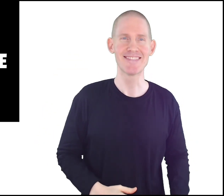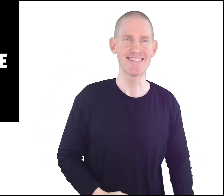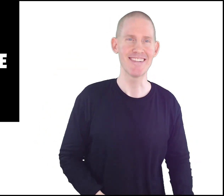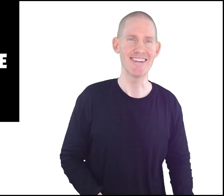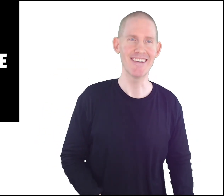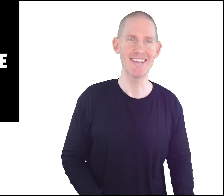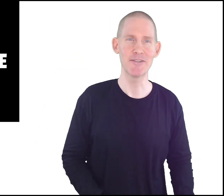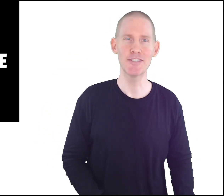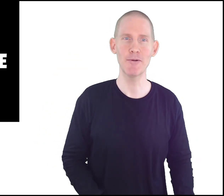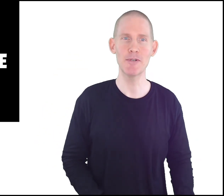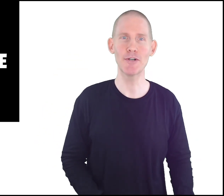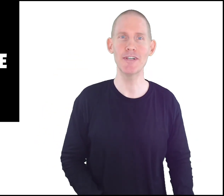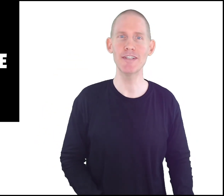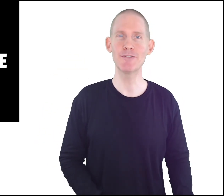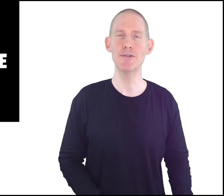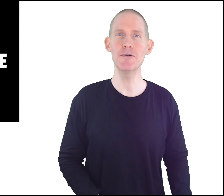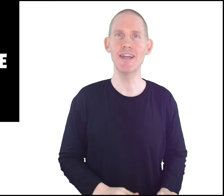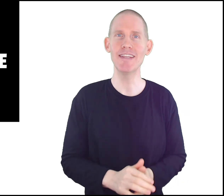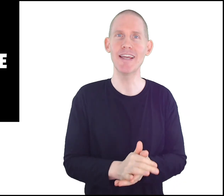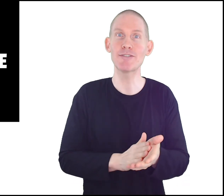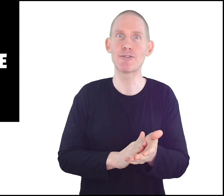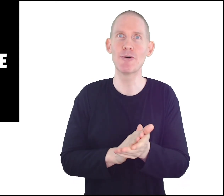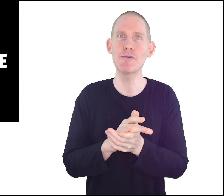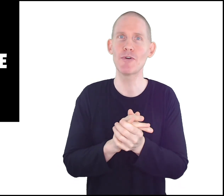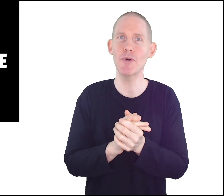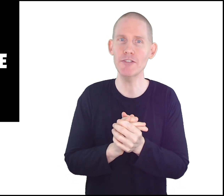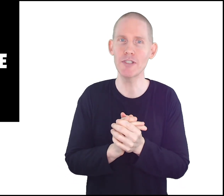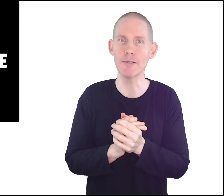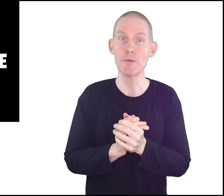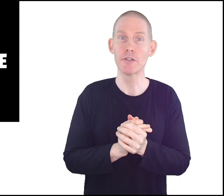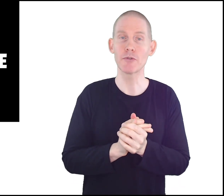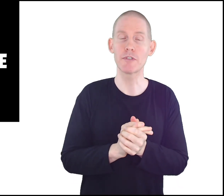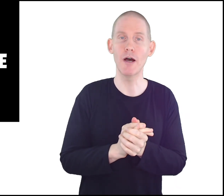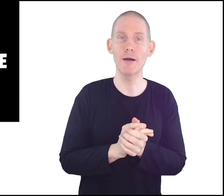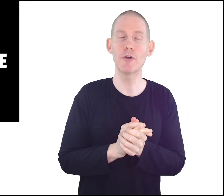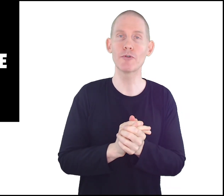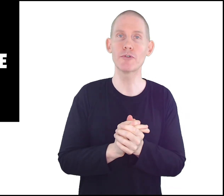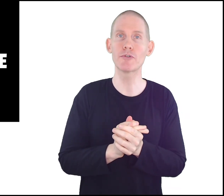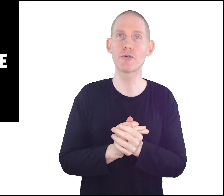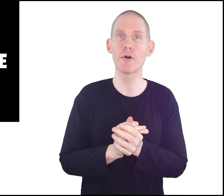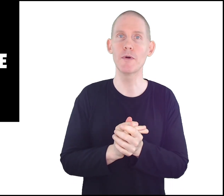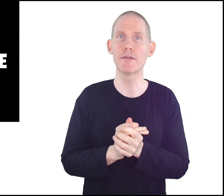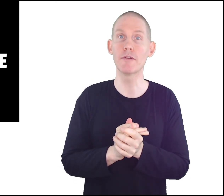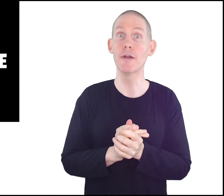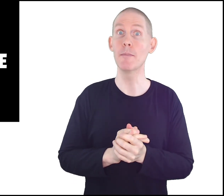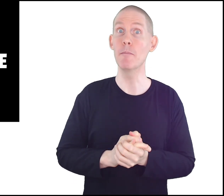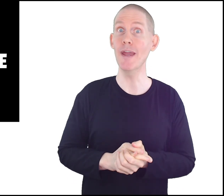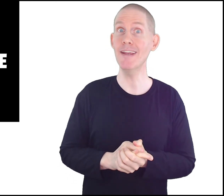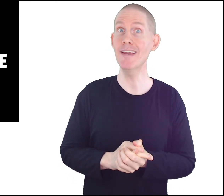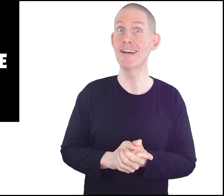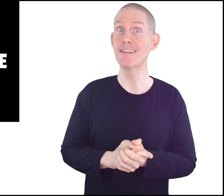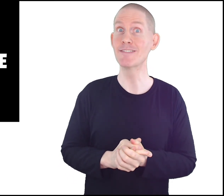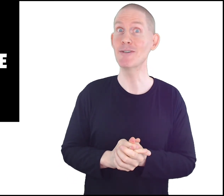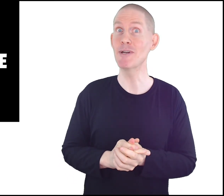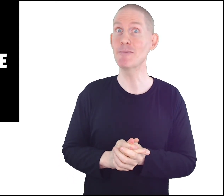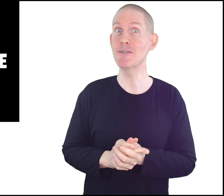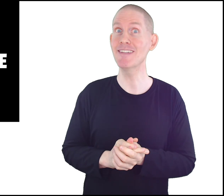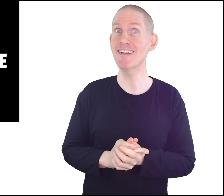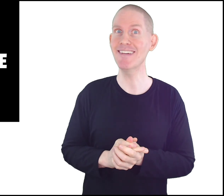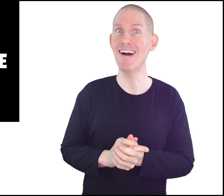All right, what do you say we turn it into a yes/no question? So Tom, go to store with Meg. See what I'm doing there?